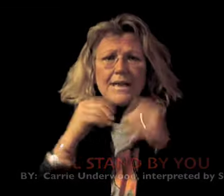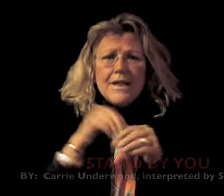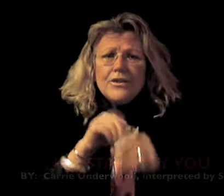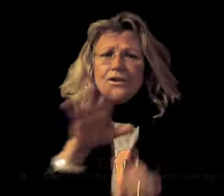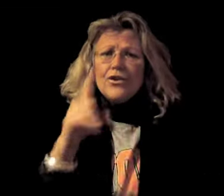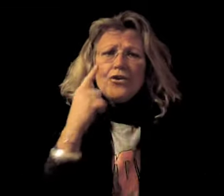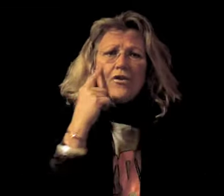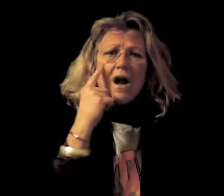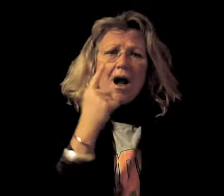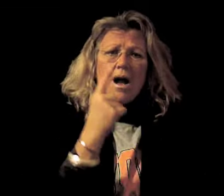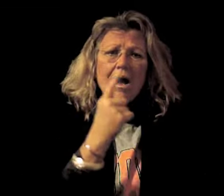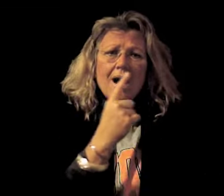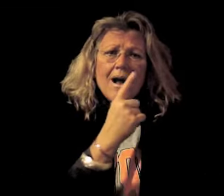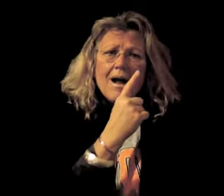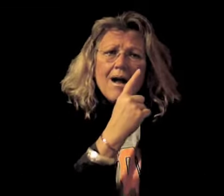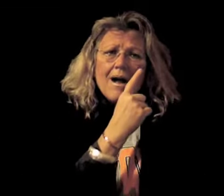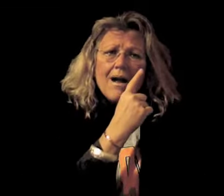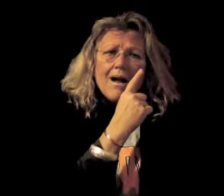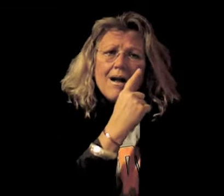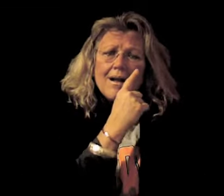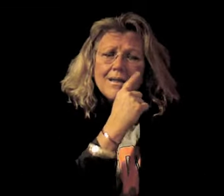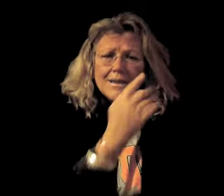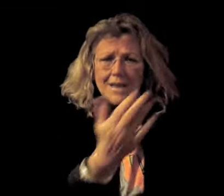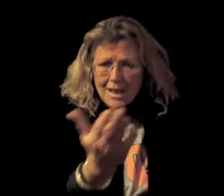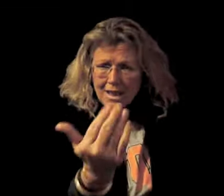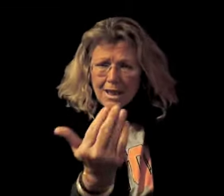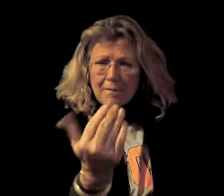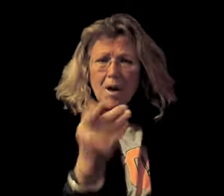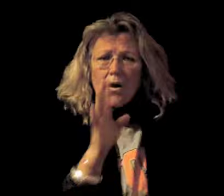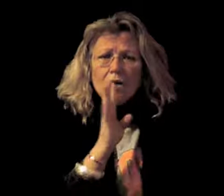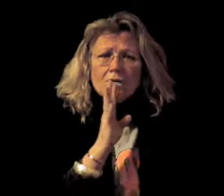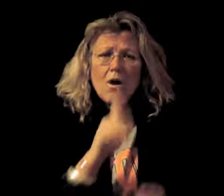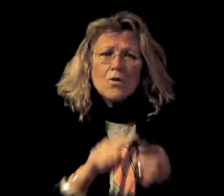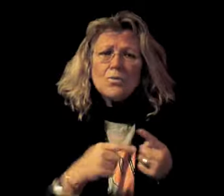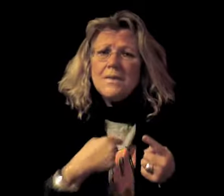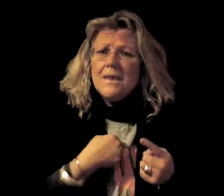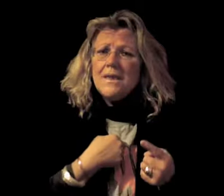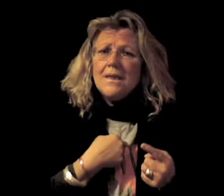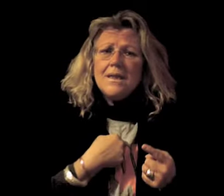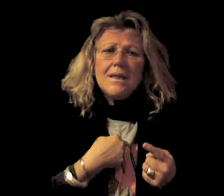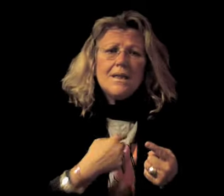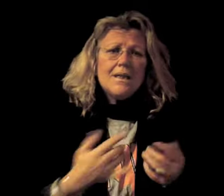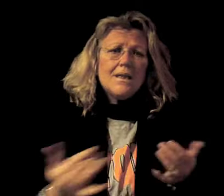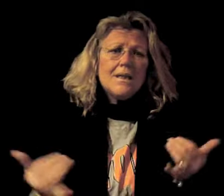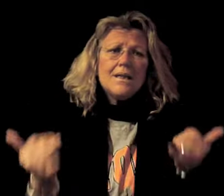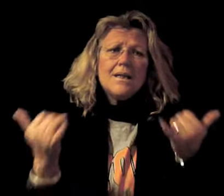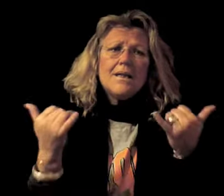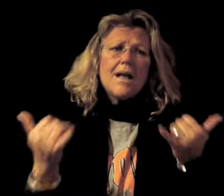sad. The tears are in your eyes. Come on and come to me